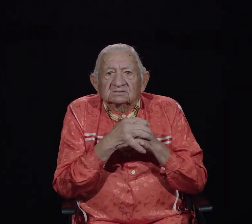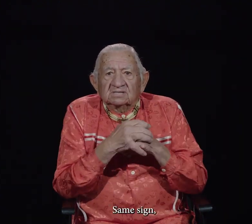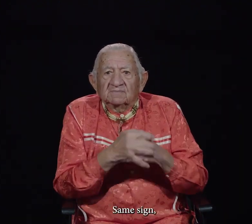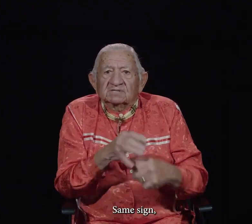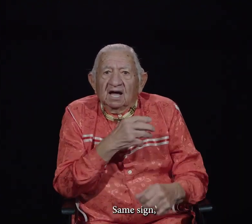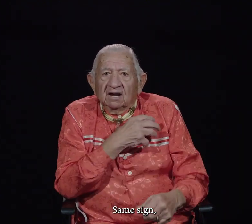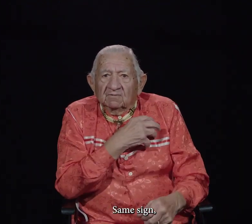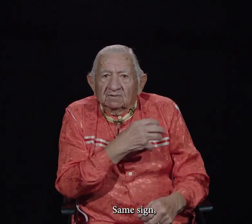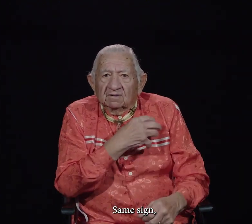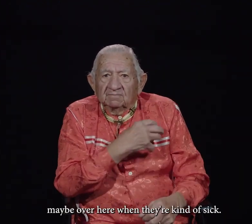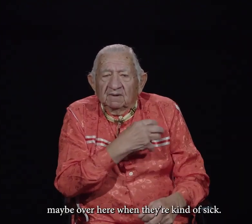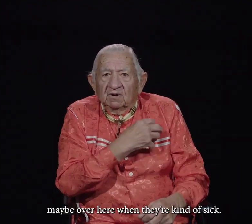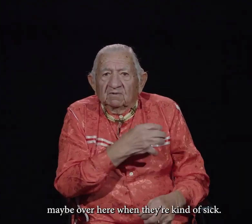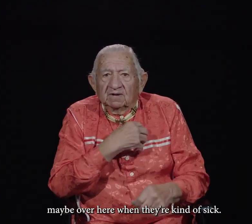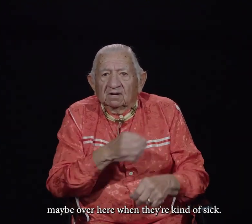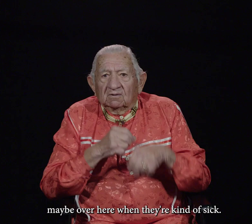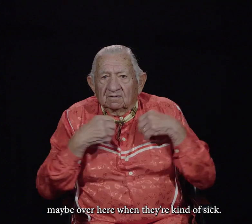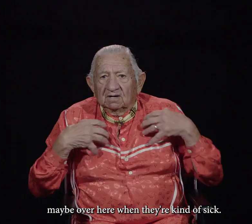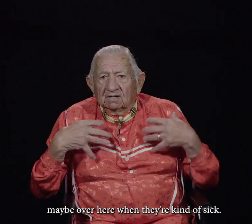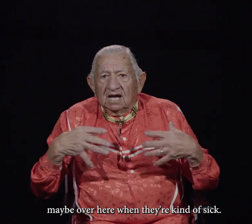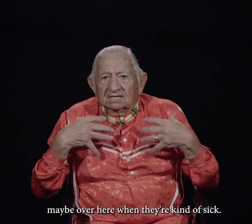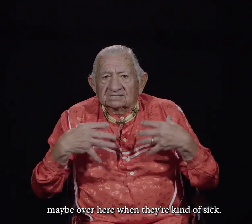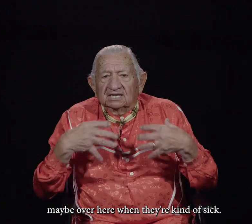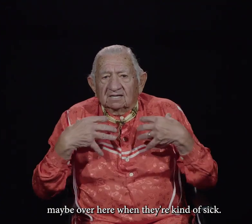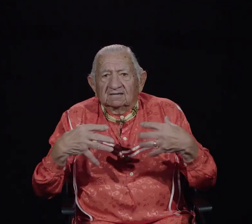Same sign, maybe over here when they're kind of sick.